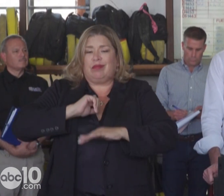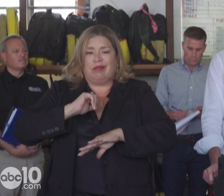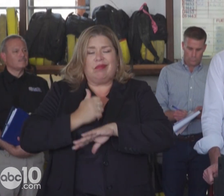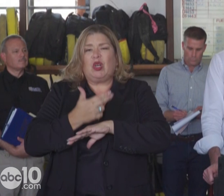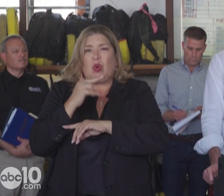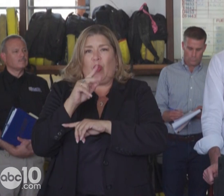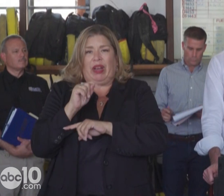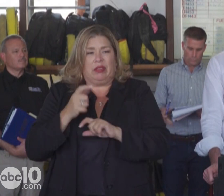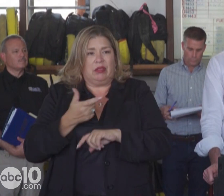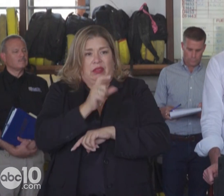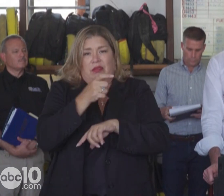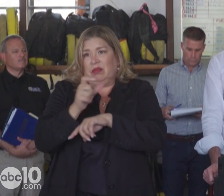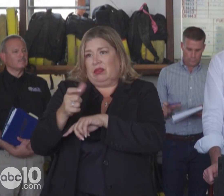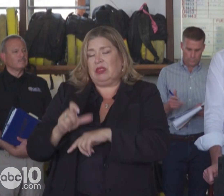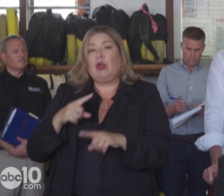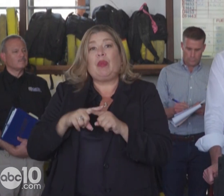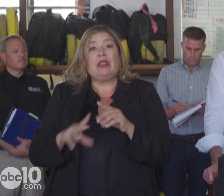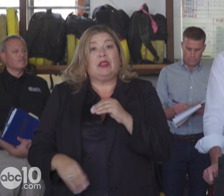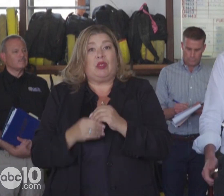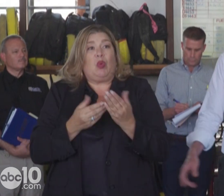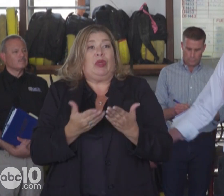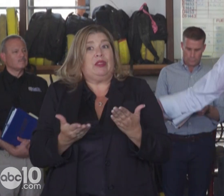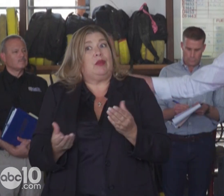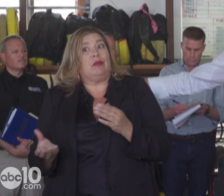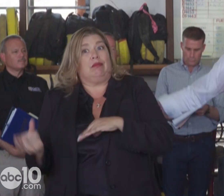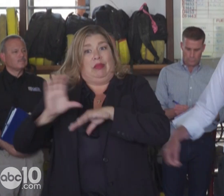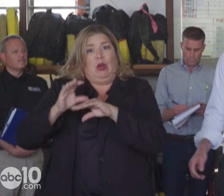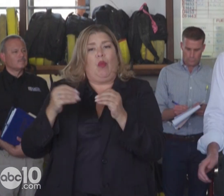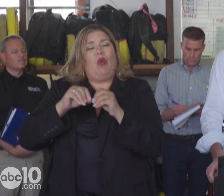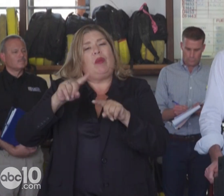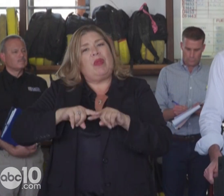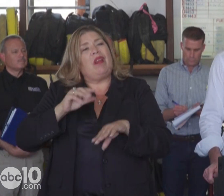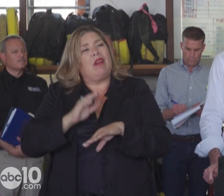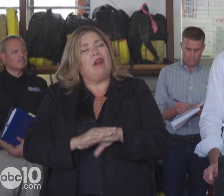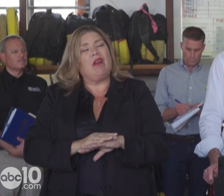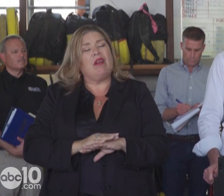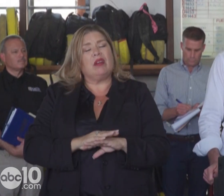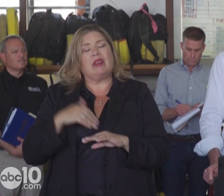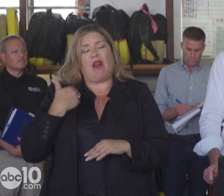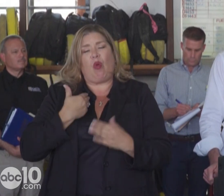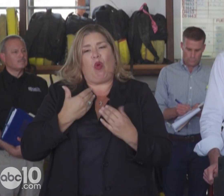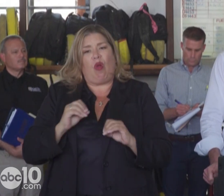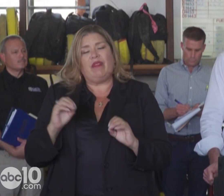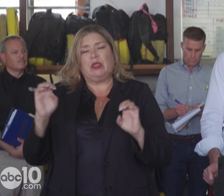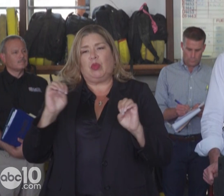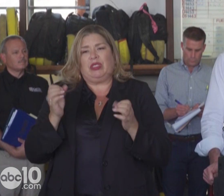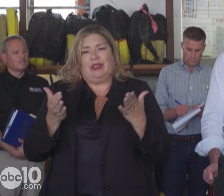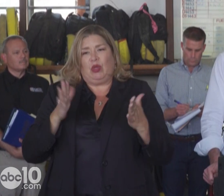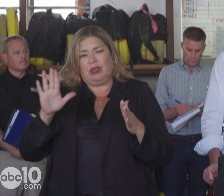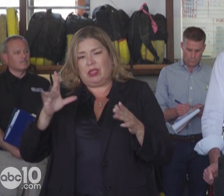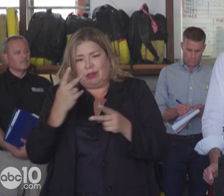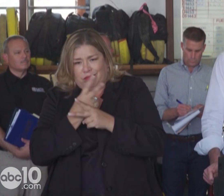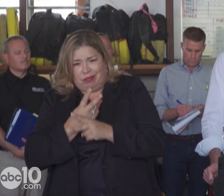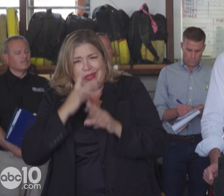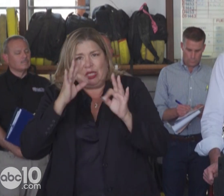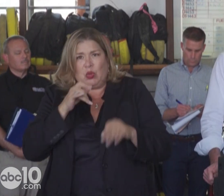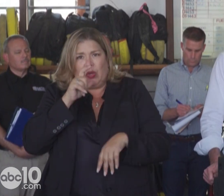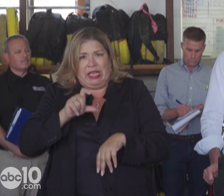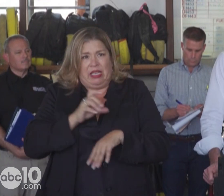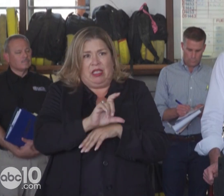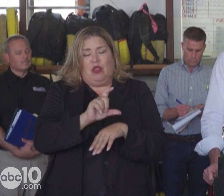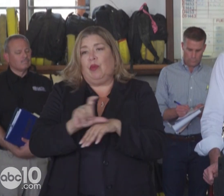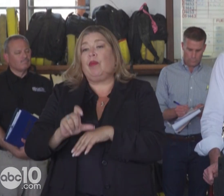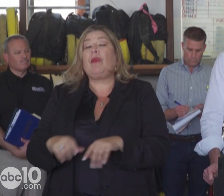grants, and additional resources above that based on the discretion of our Office of Emergency Service. Also,